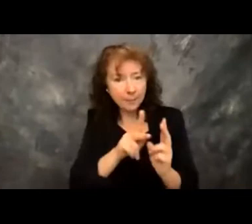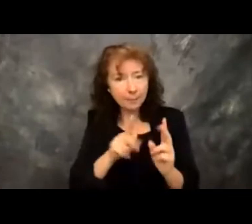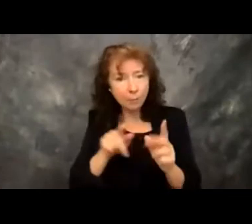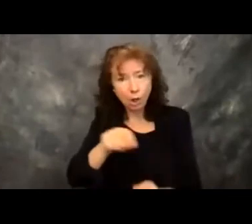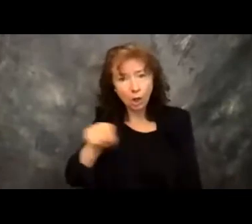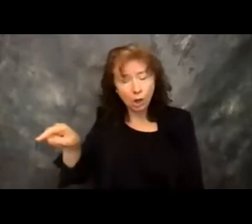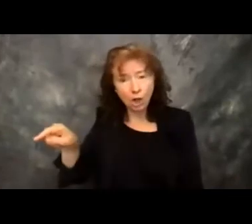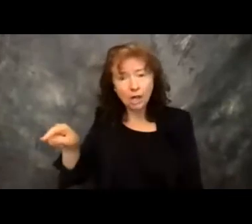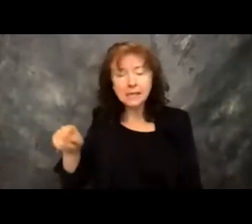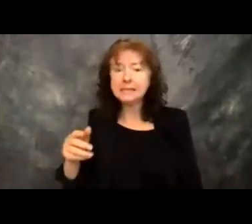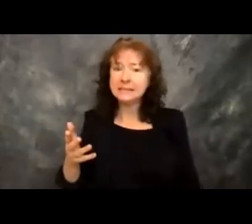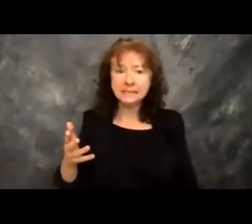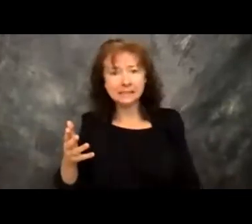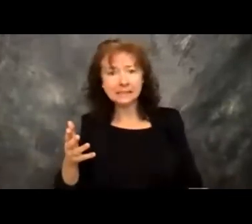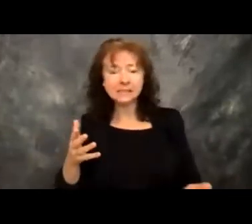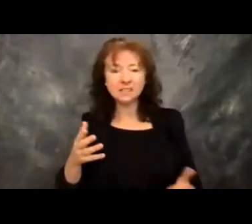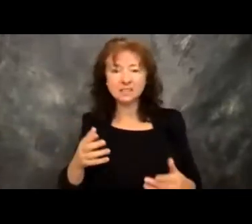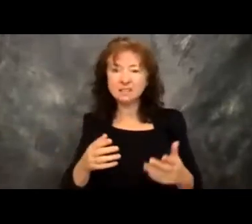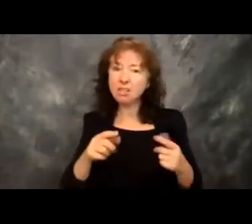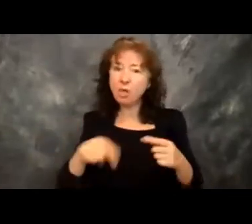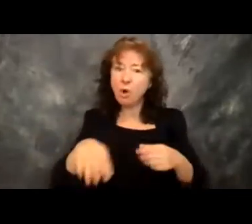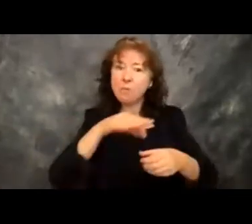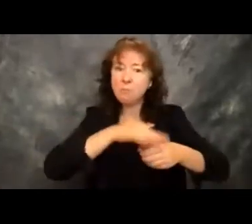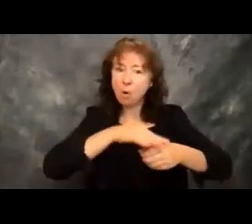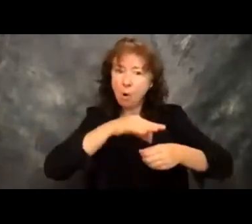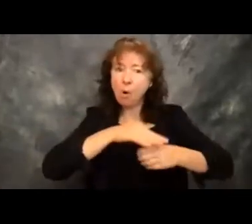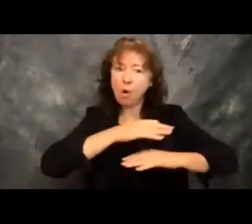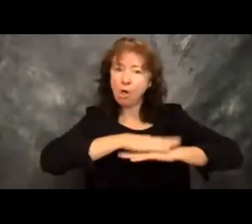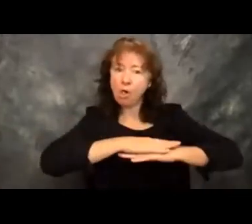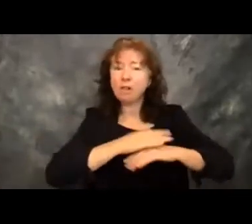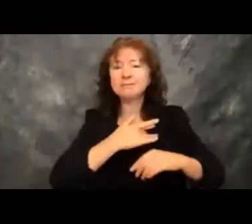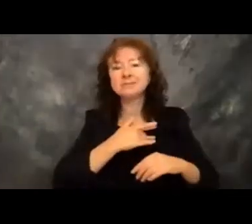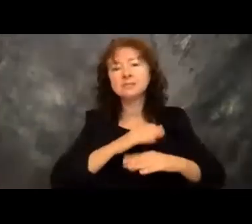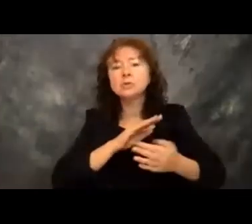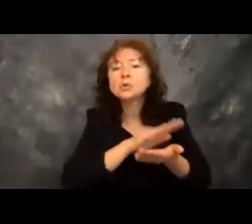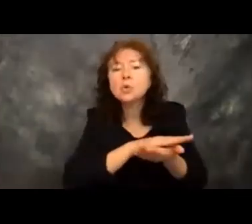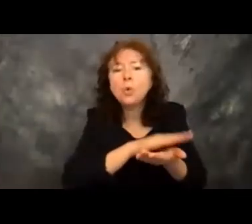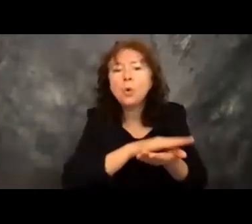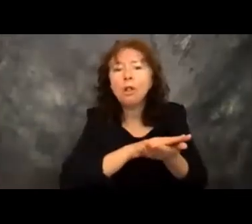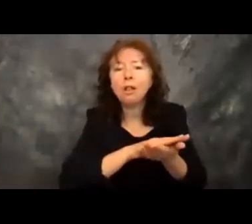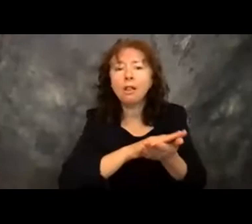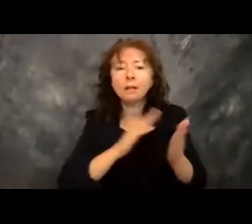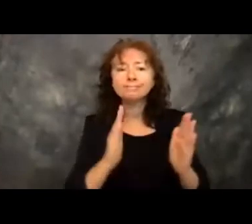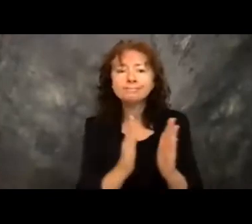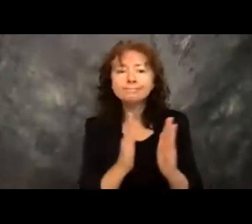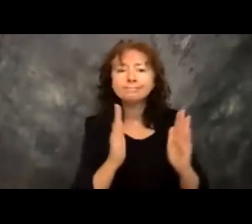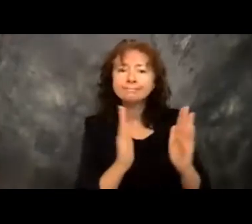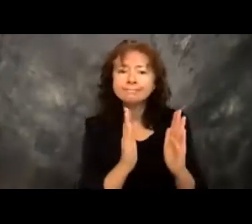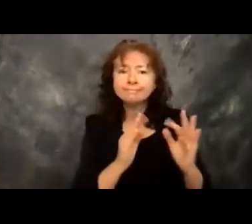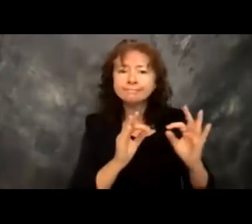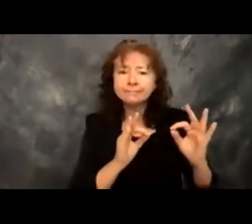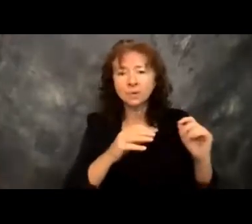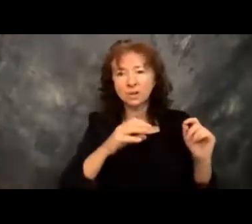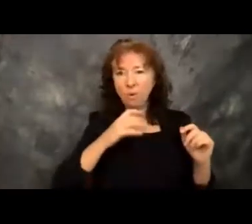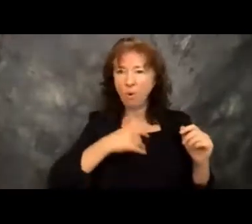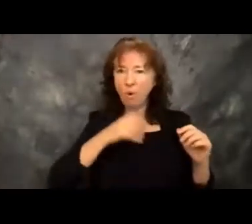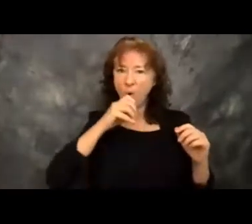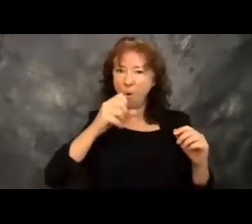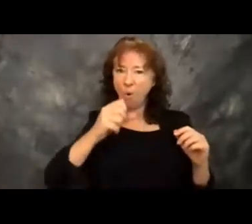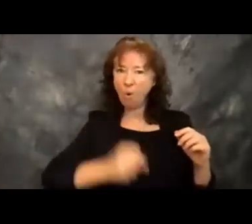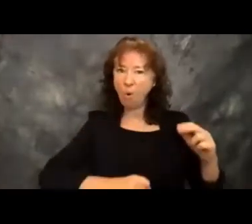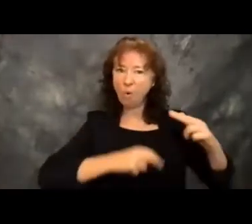polling stations are at schools or at the kindergartens or at the buildings which are quite old, and they are not